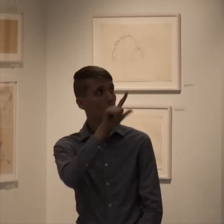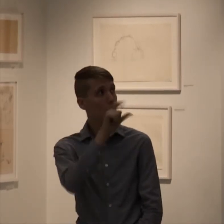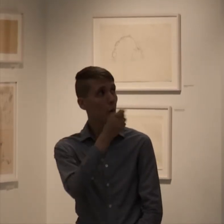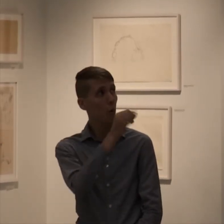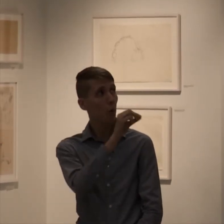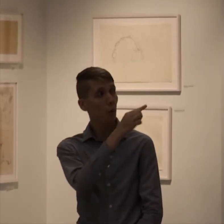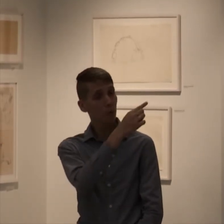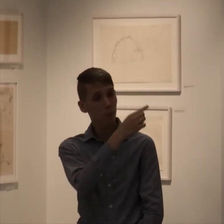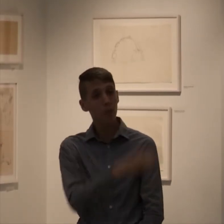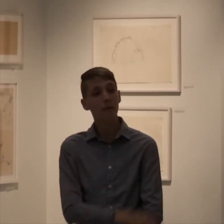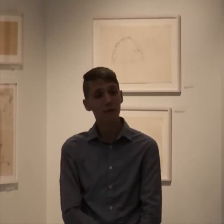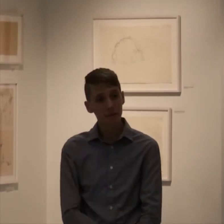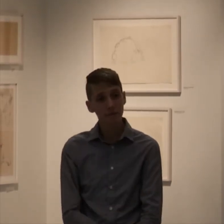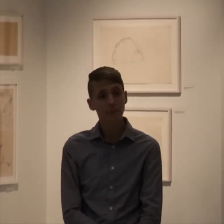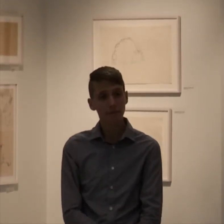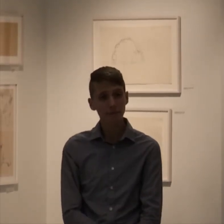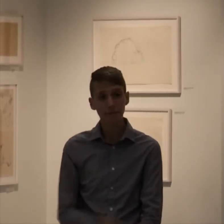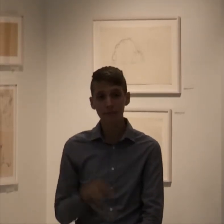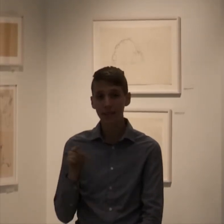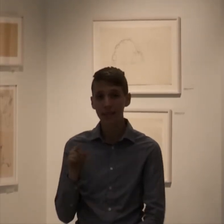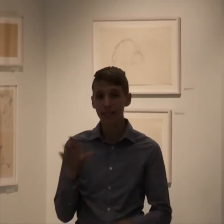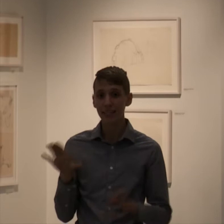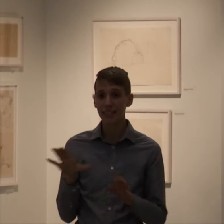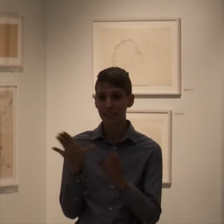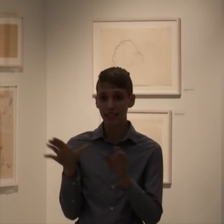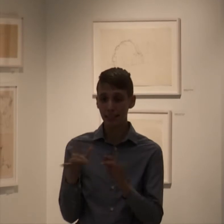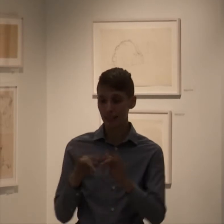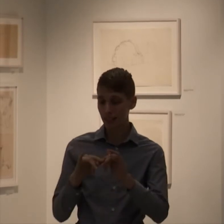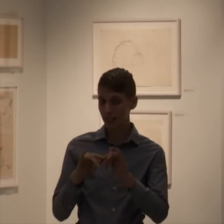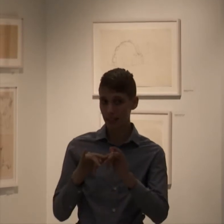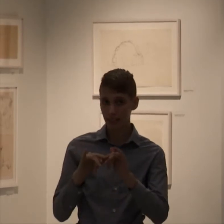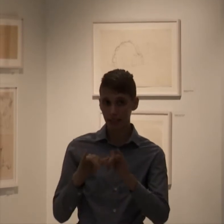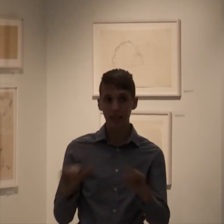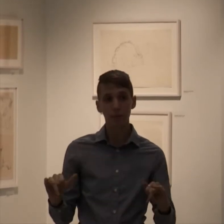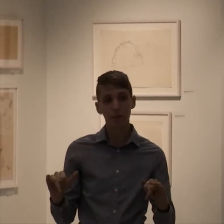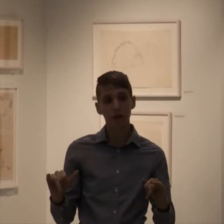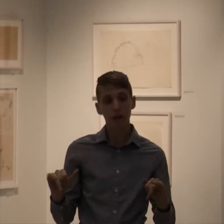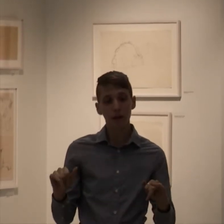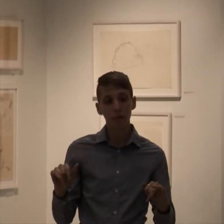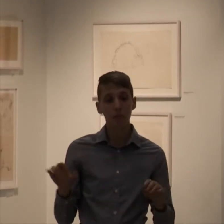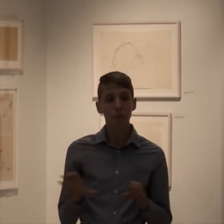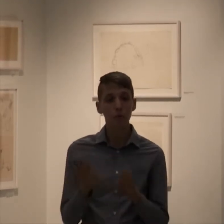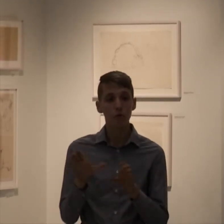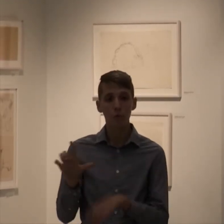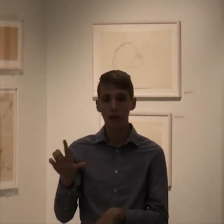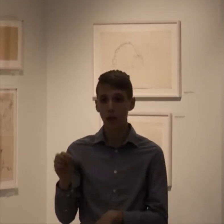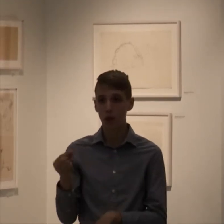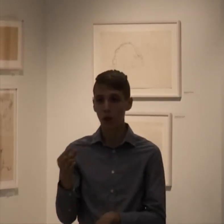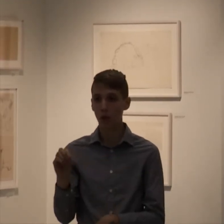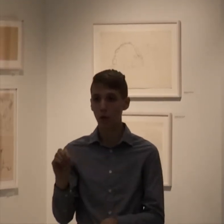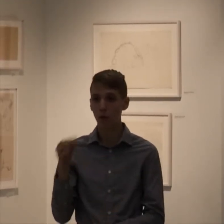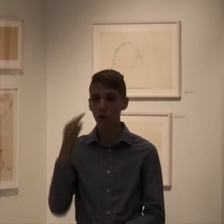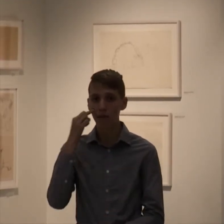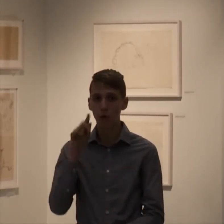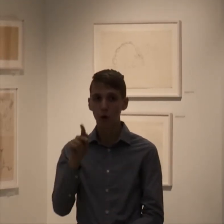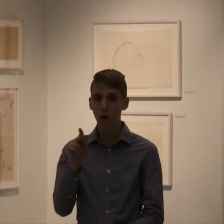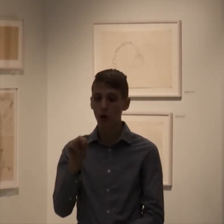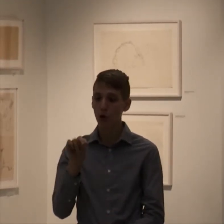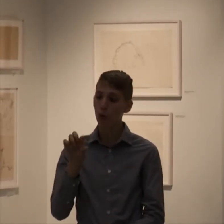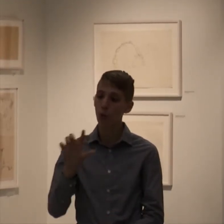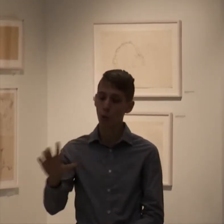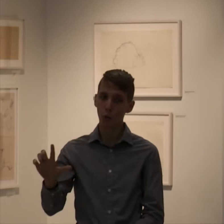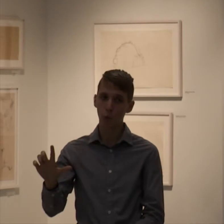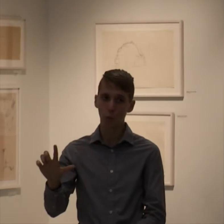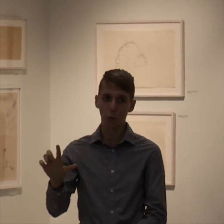there. And it says that he did it at the exact same time that he was doing the logo of Knoll. So the